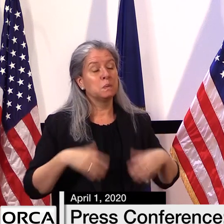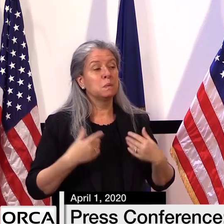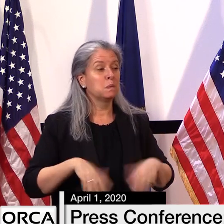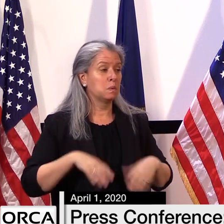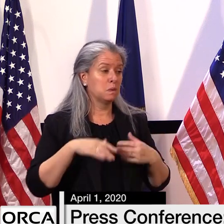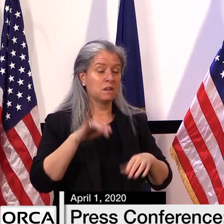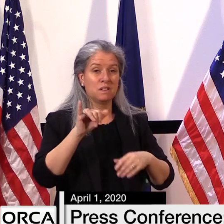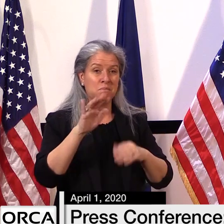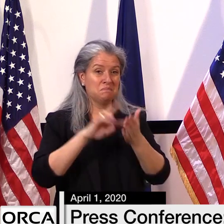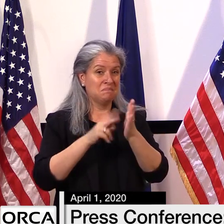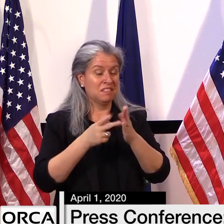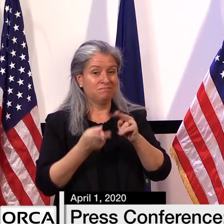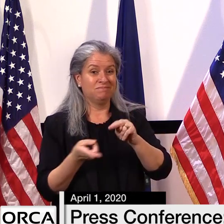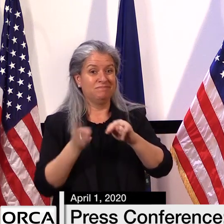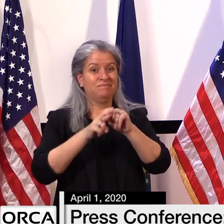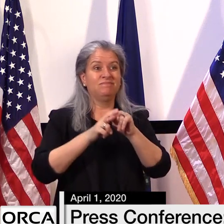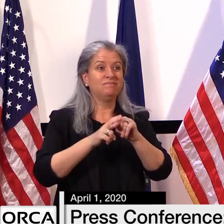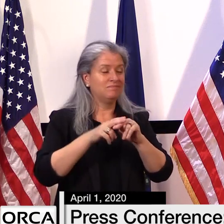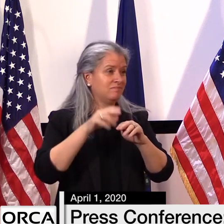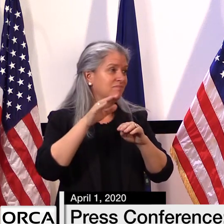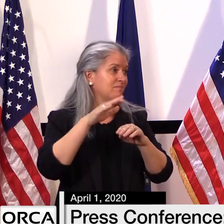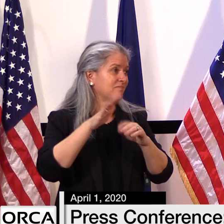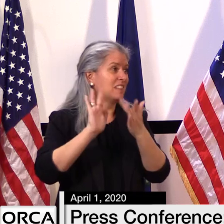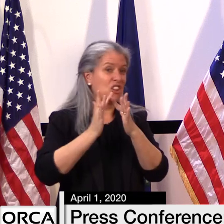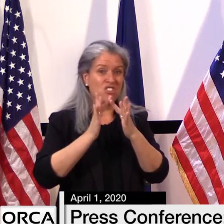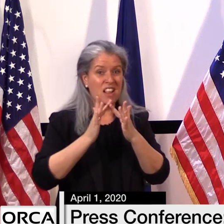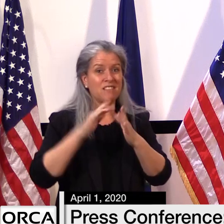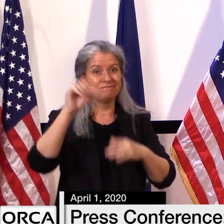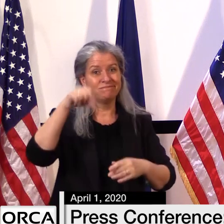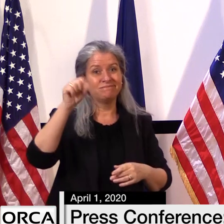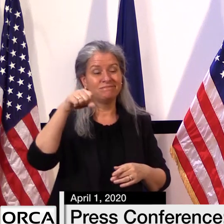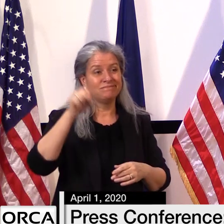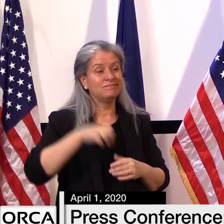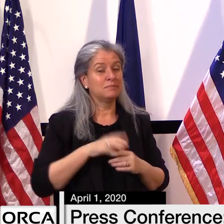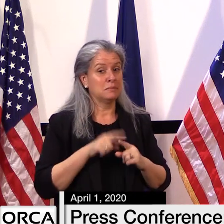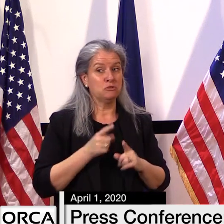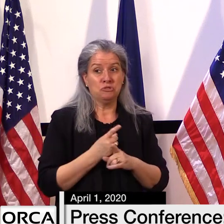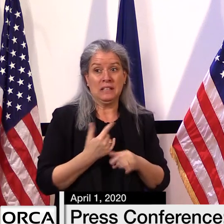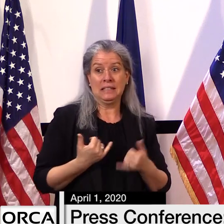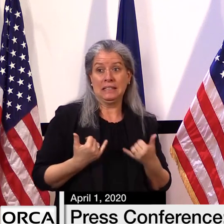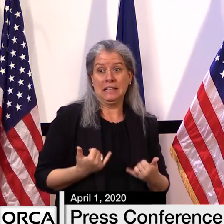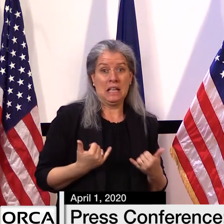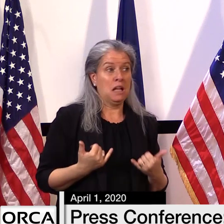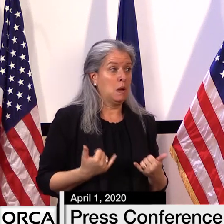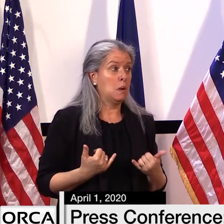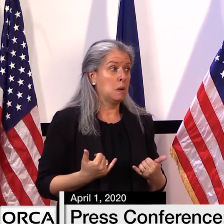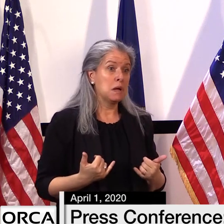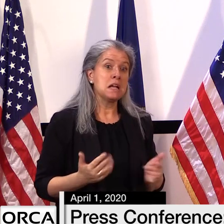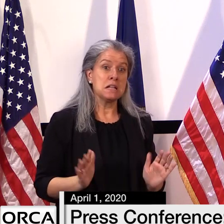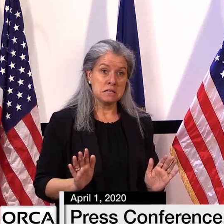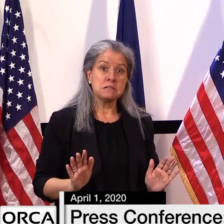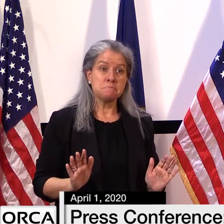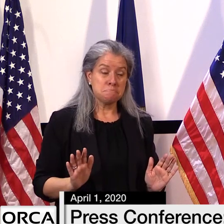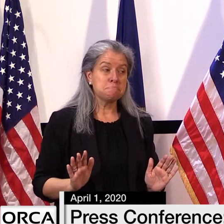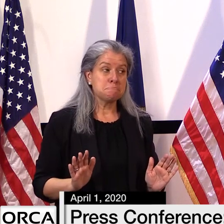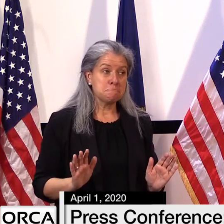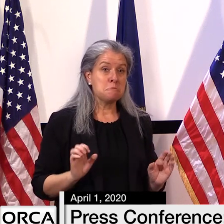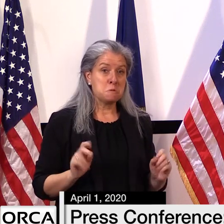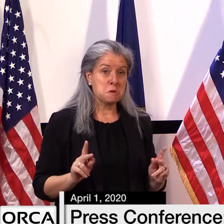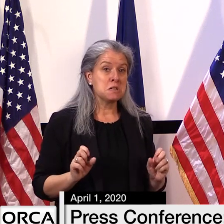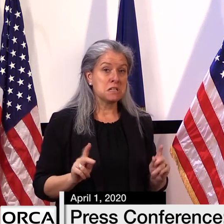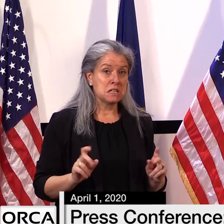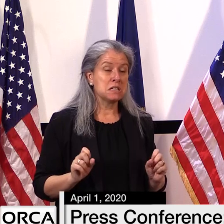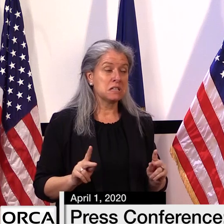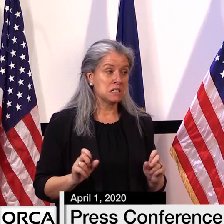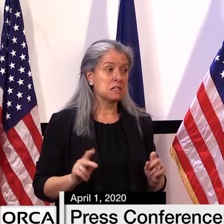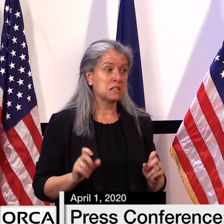increase the burden on the system, so to speak. But at this point in time, I believe we're okay, but we're going